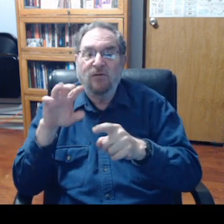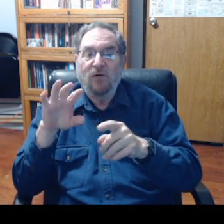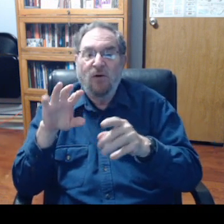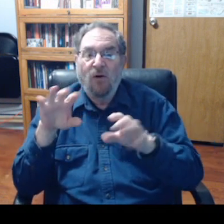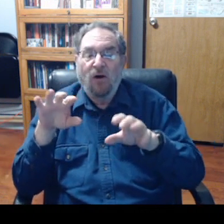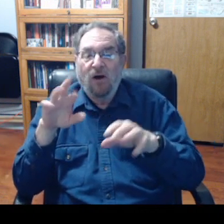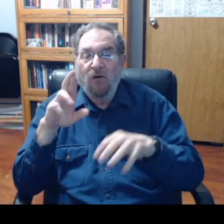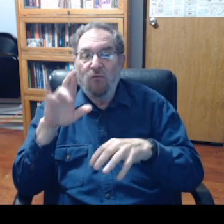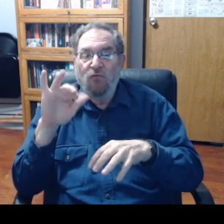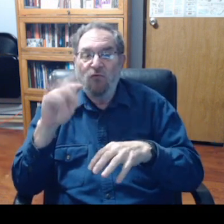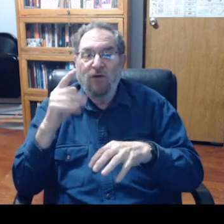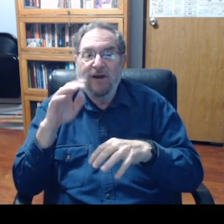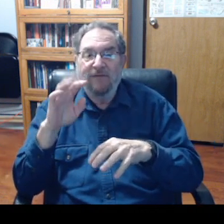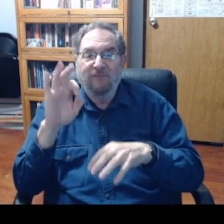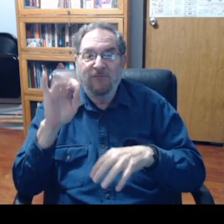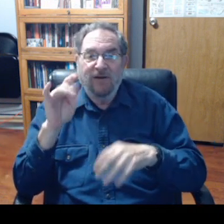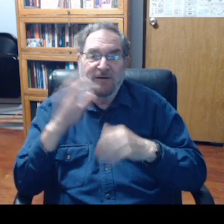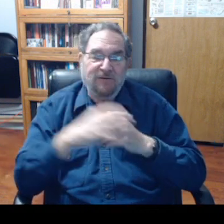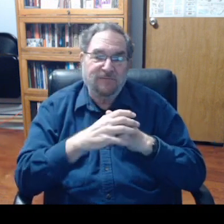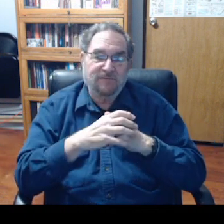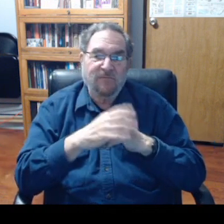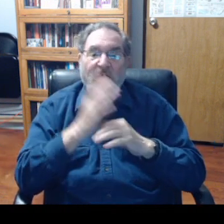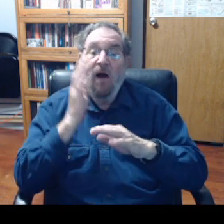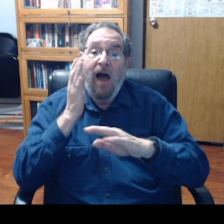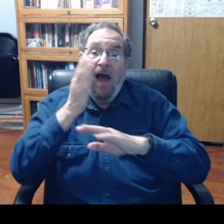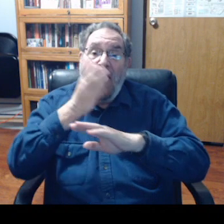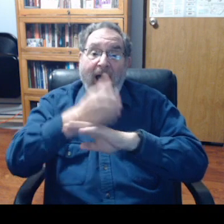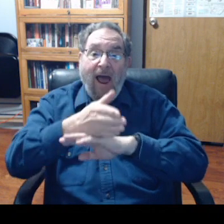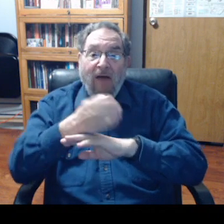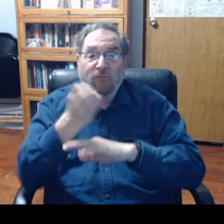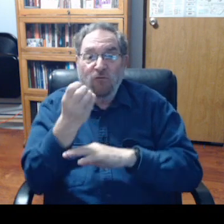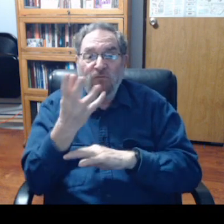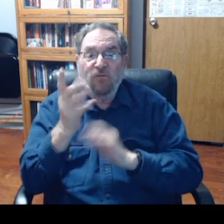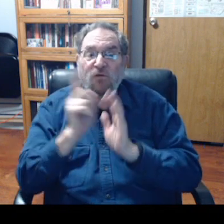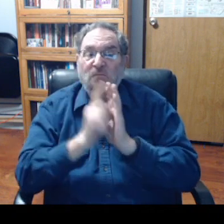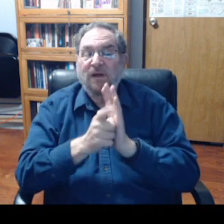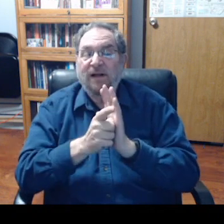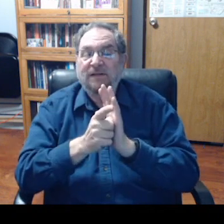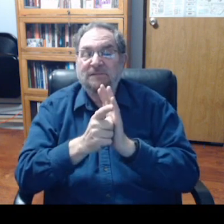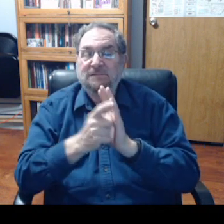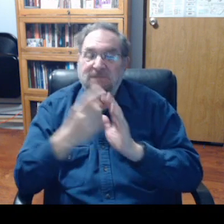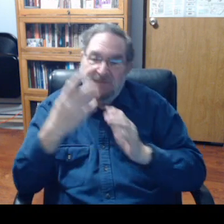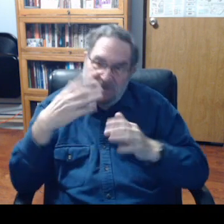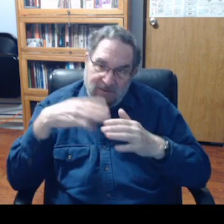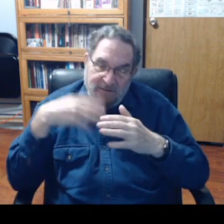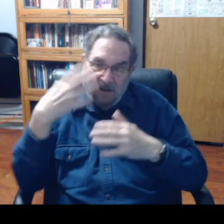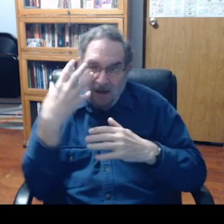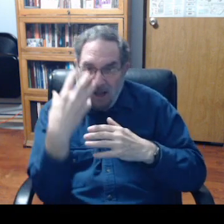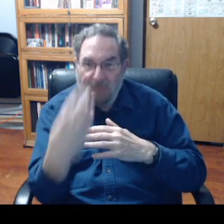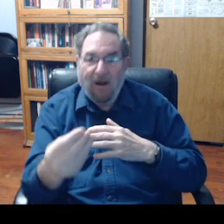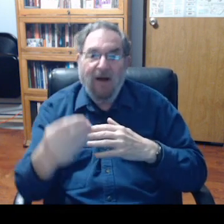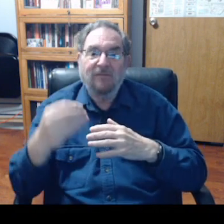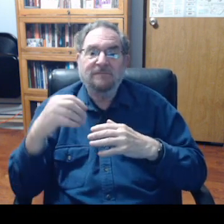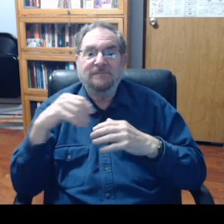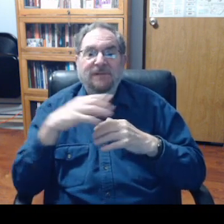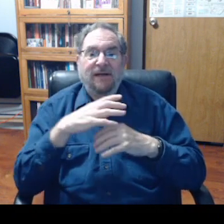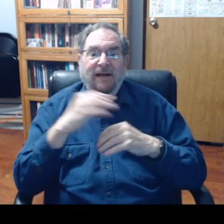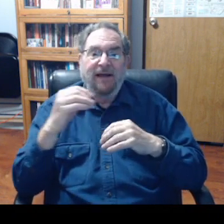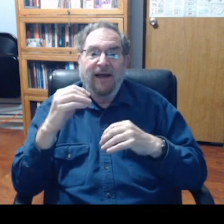regular ring finger. After a few minutes, they come